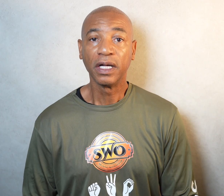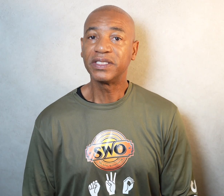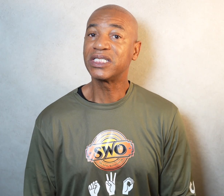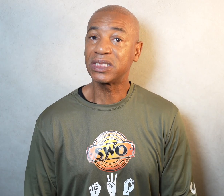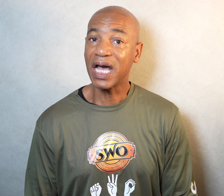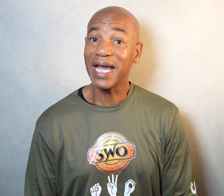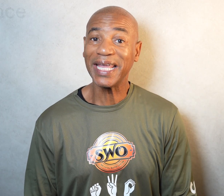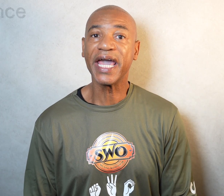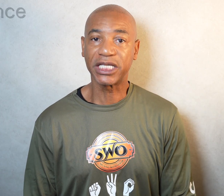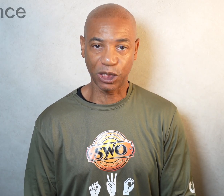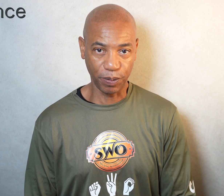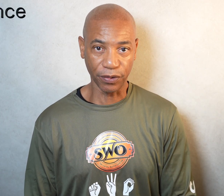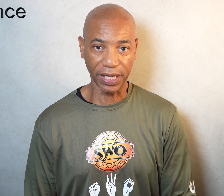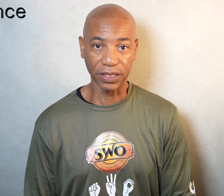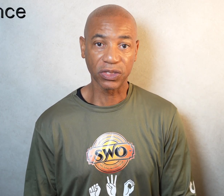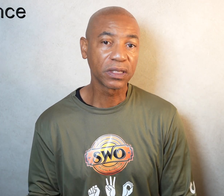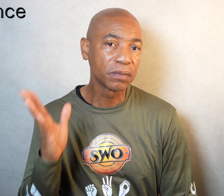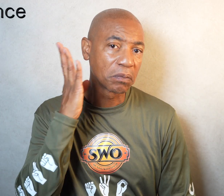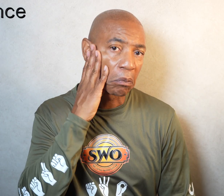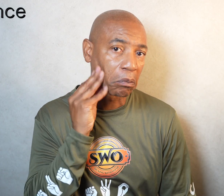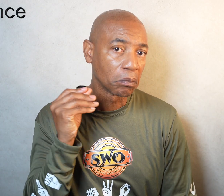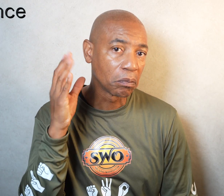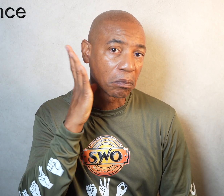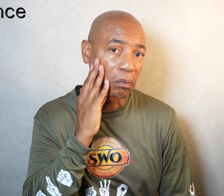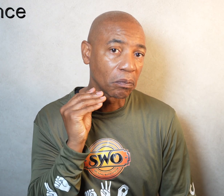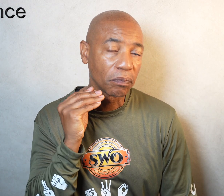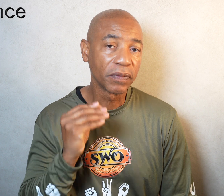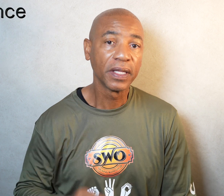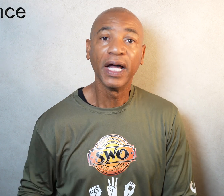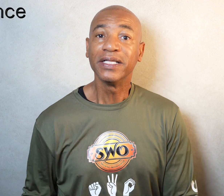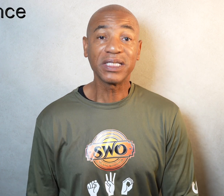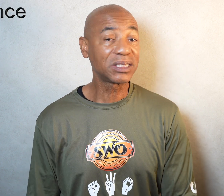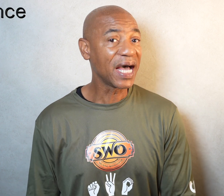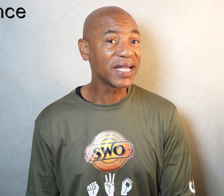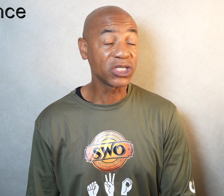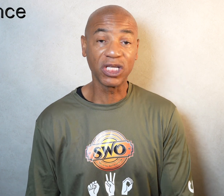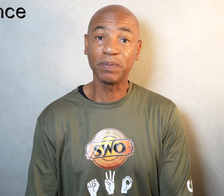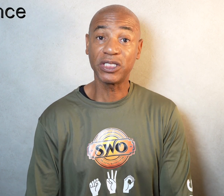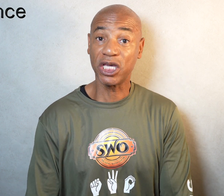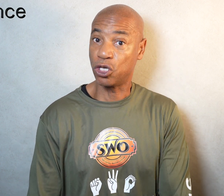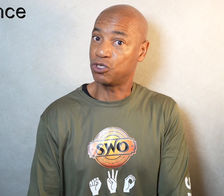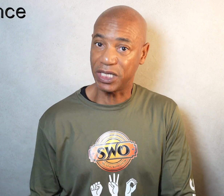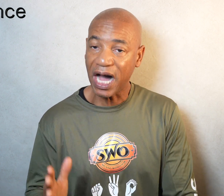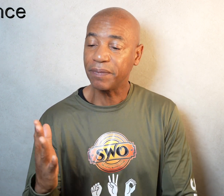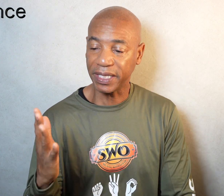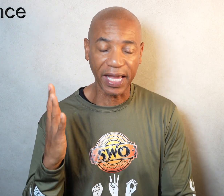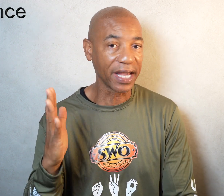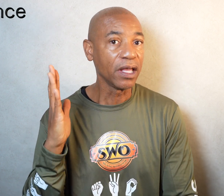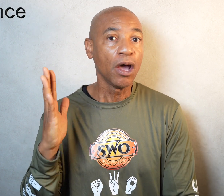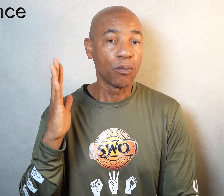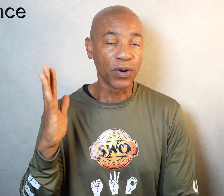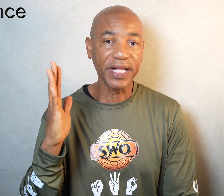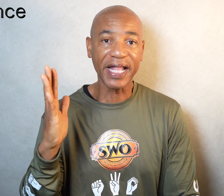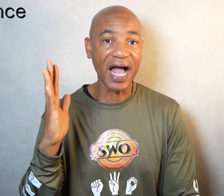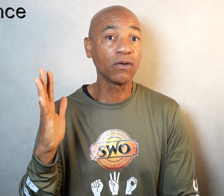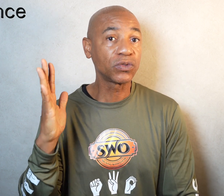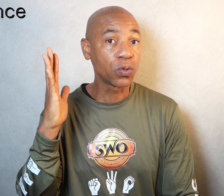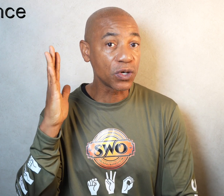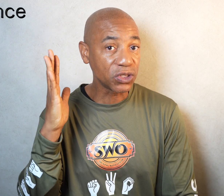The sign experience. To sign is simply take your dominant hand, bring that out towards the